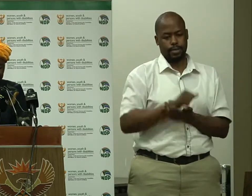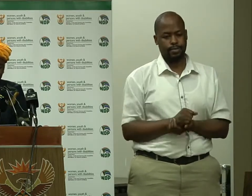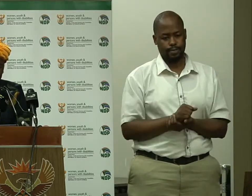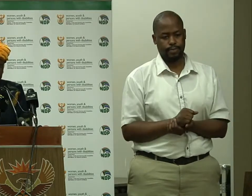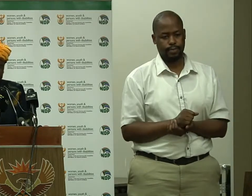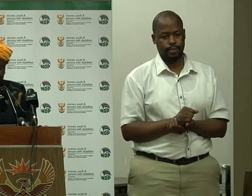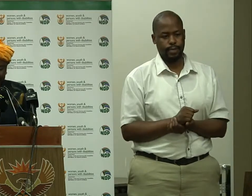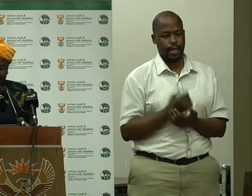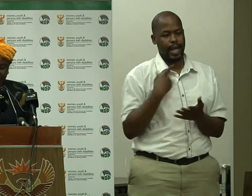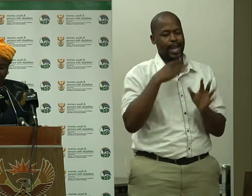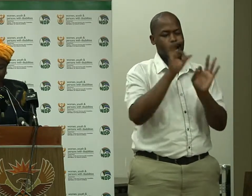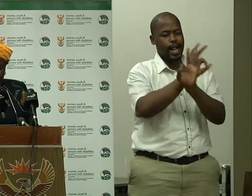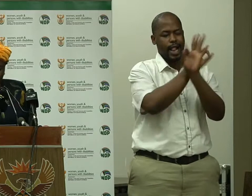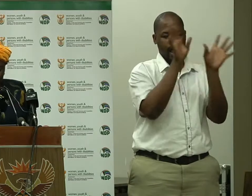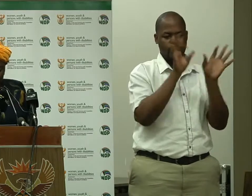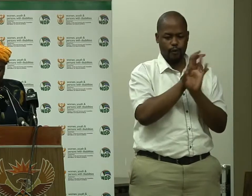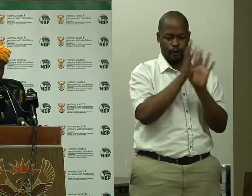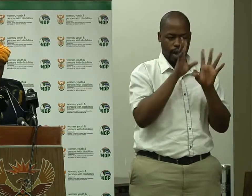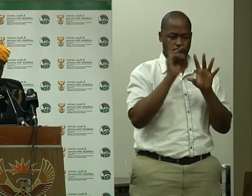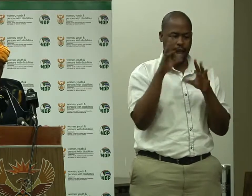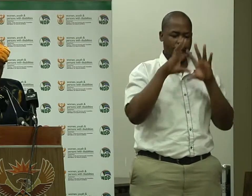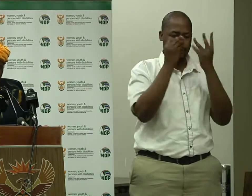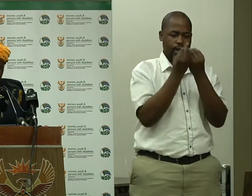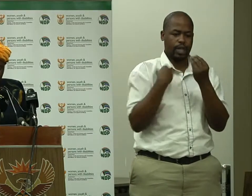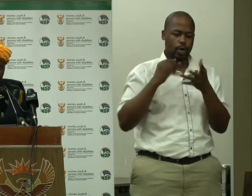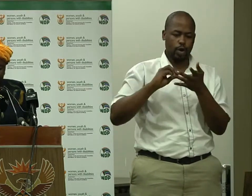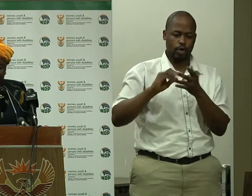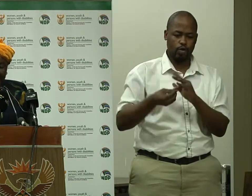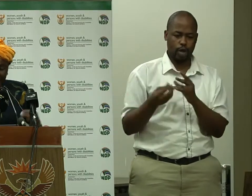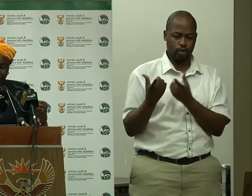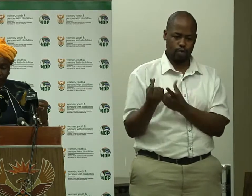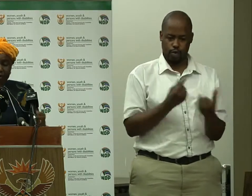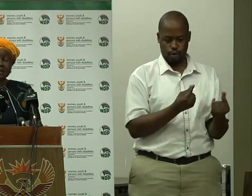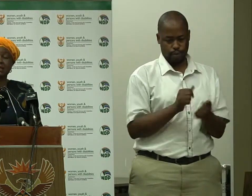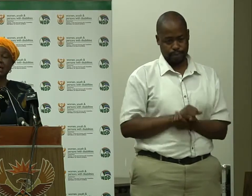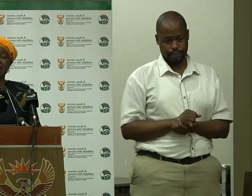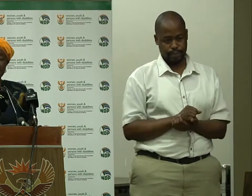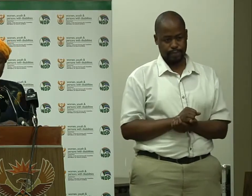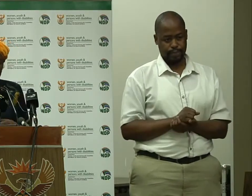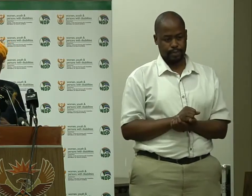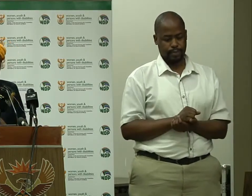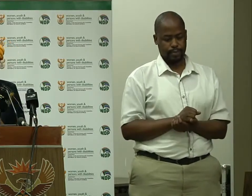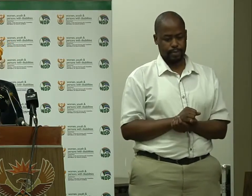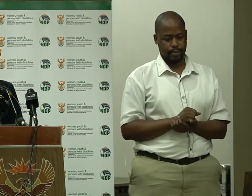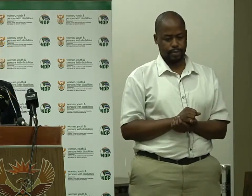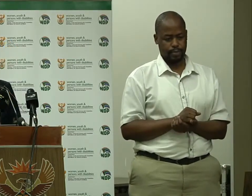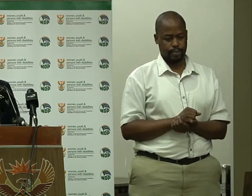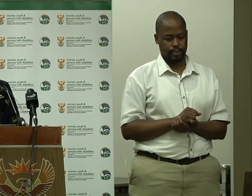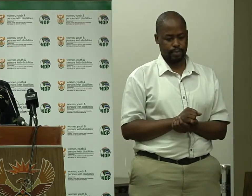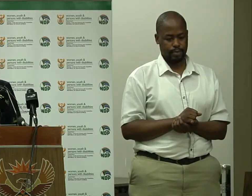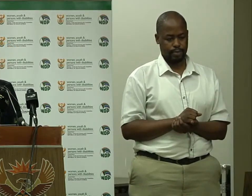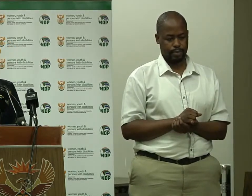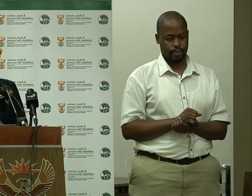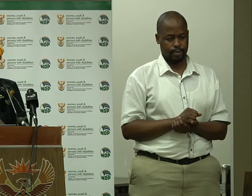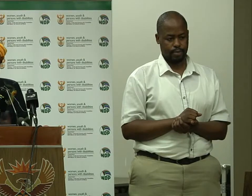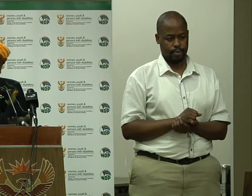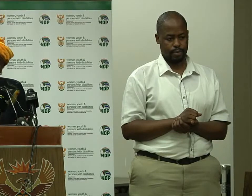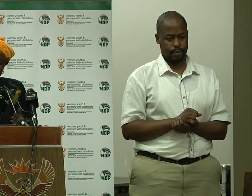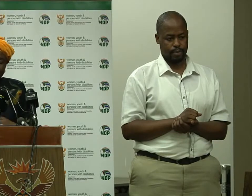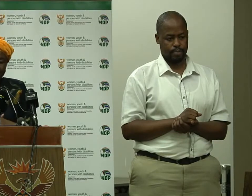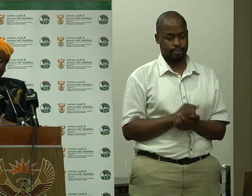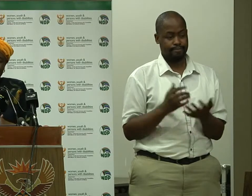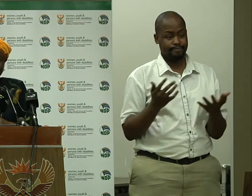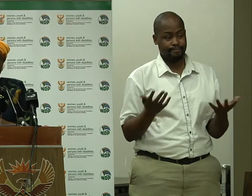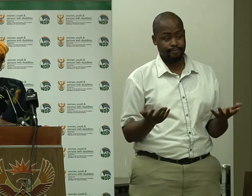in articulating what we are trying to carry across South Africa.